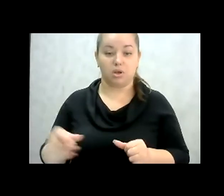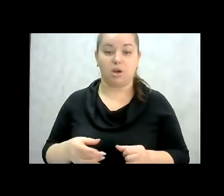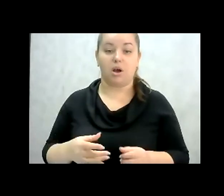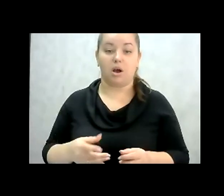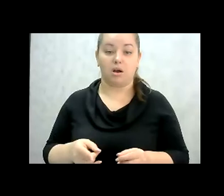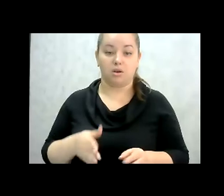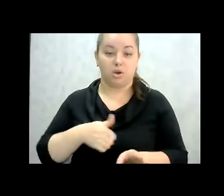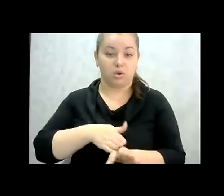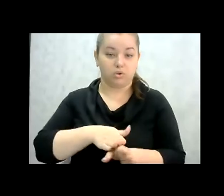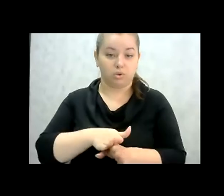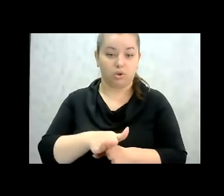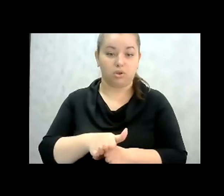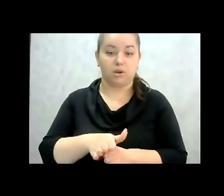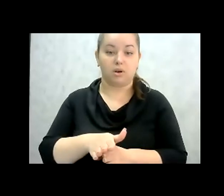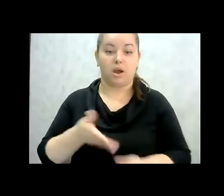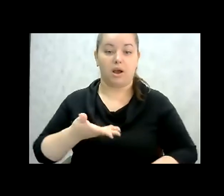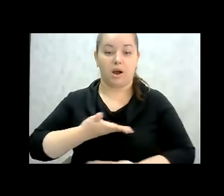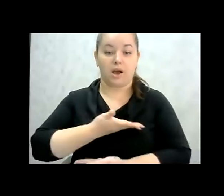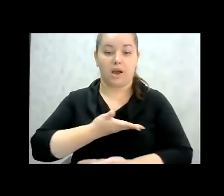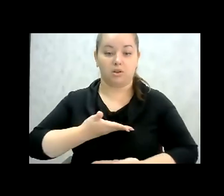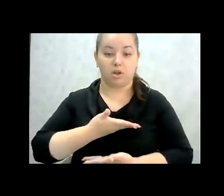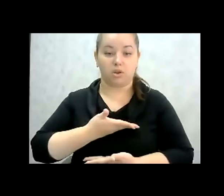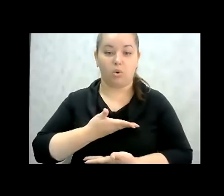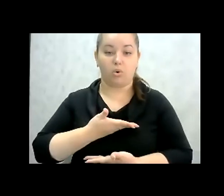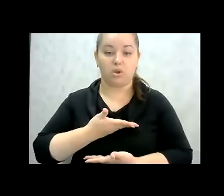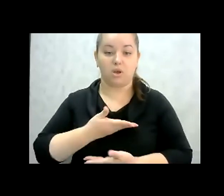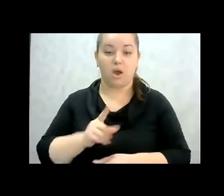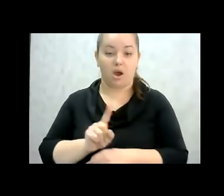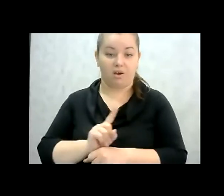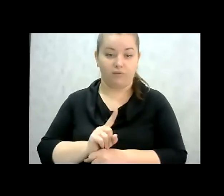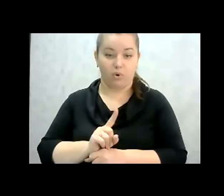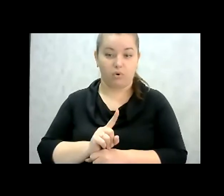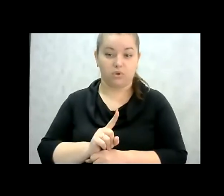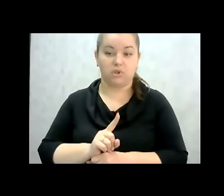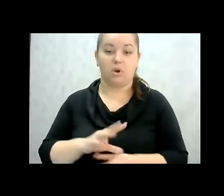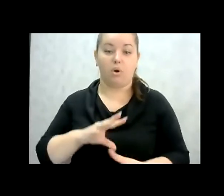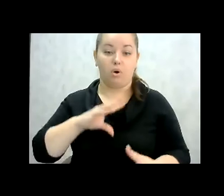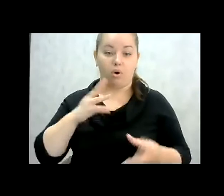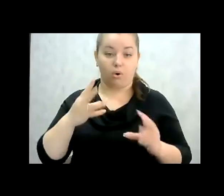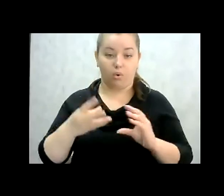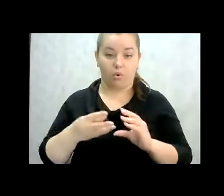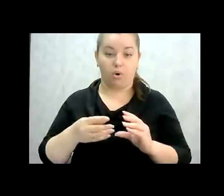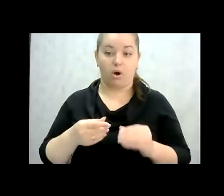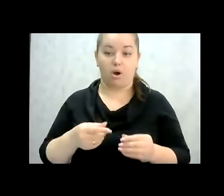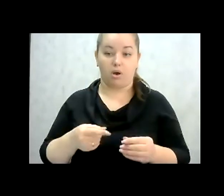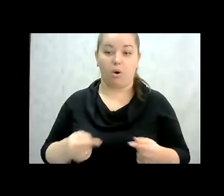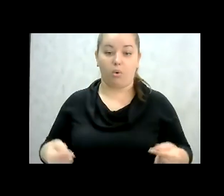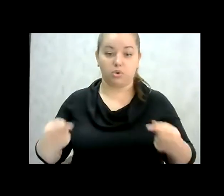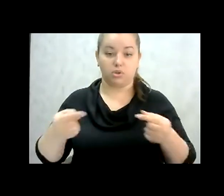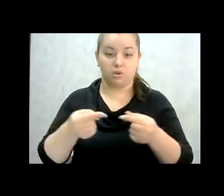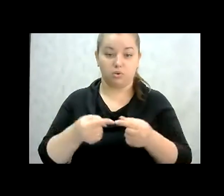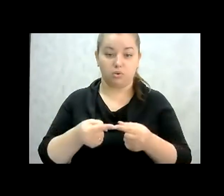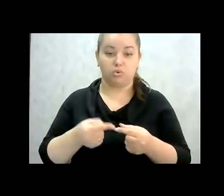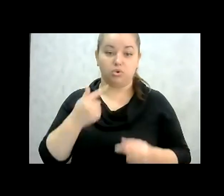The final report for that observation mission is going to be published this Friday. On the 29th of January, and